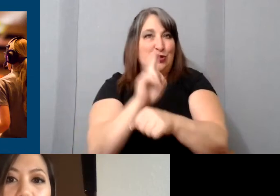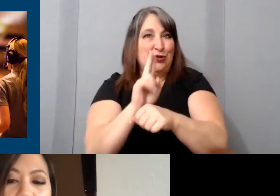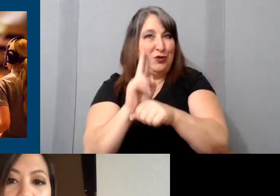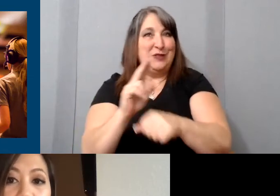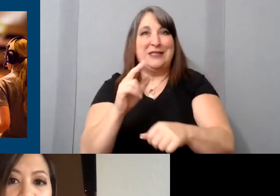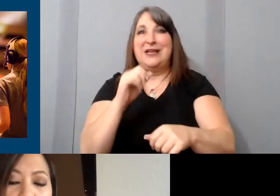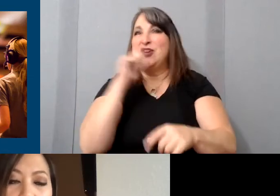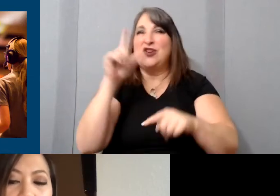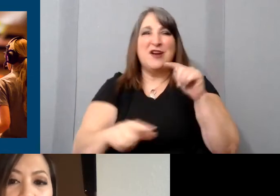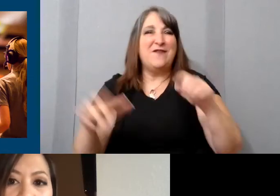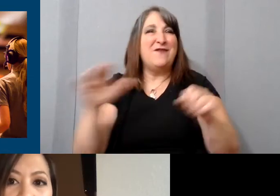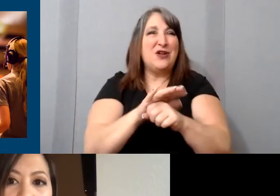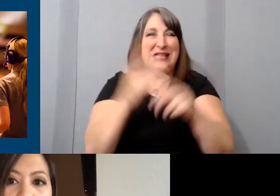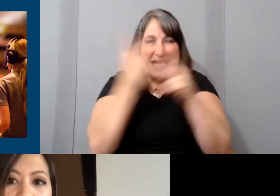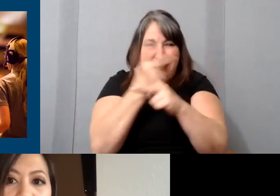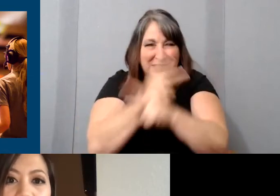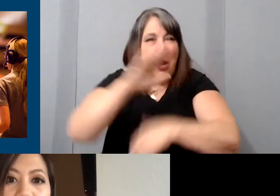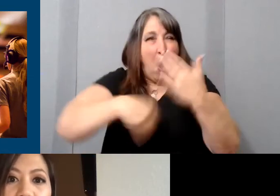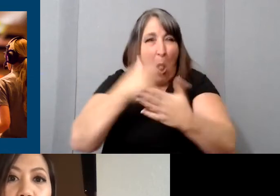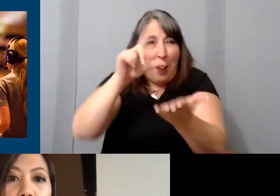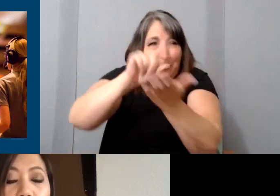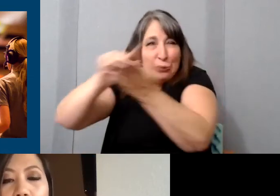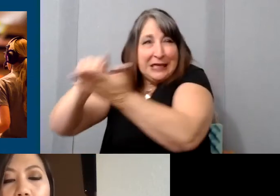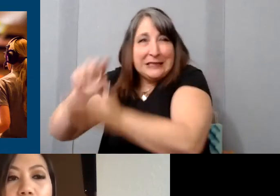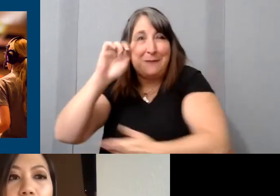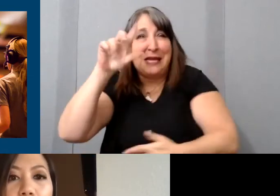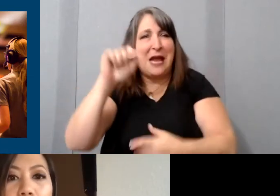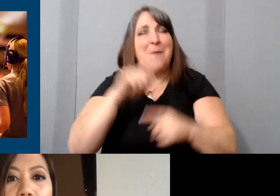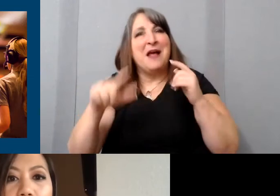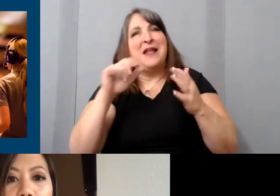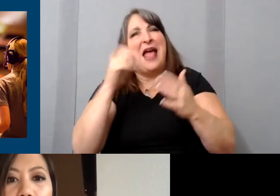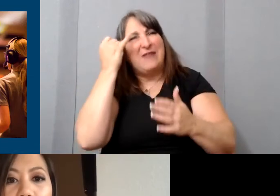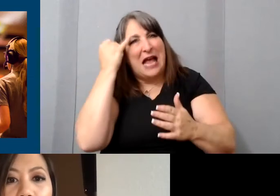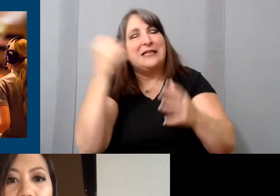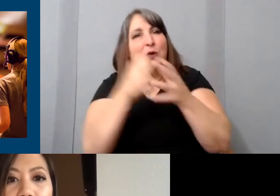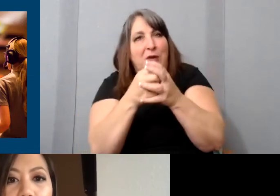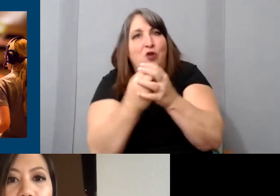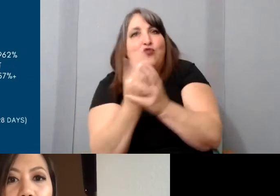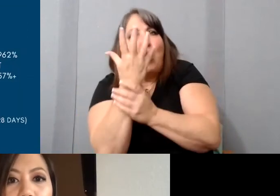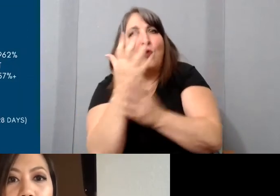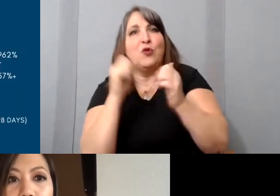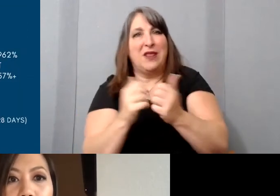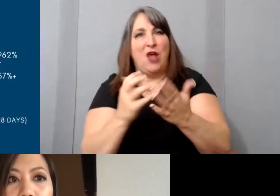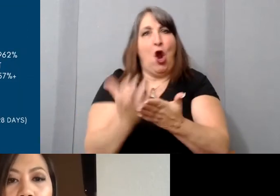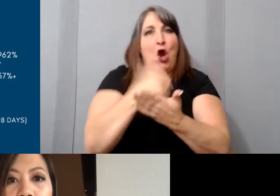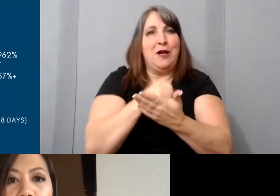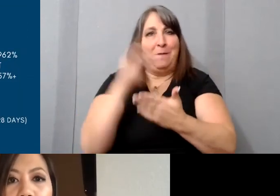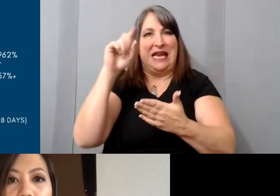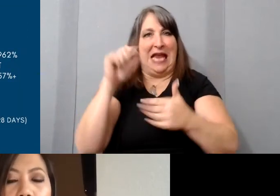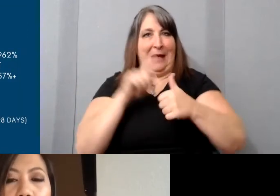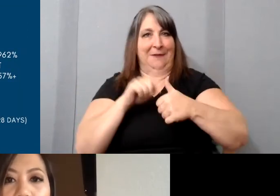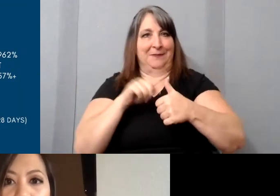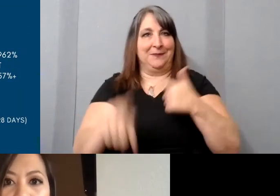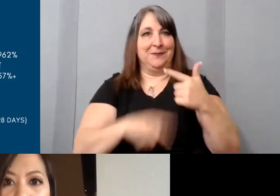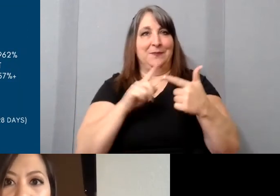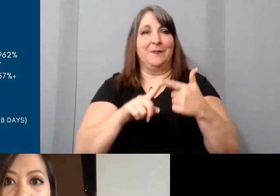fully calculate the traditional and print media, but it gives you an idea of our growth in earned media. Next slide, please.